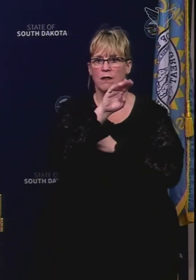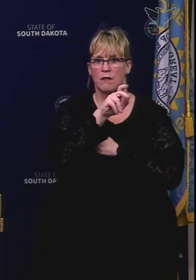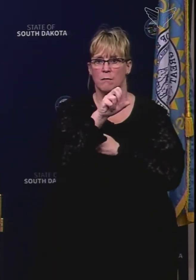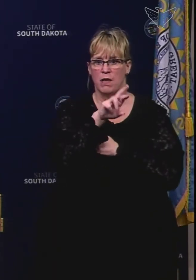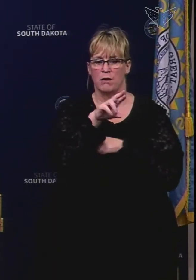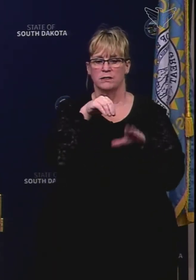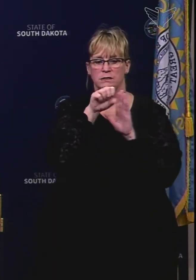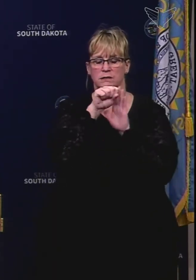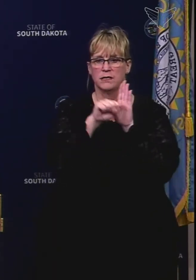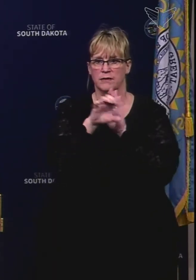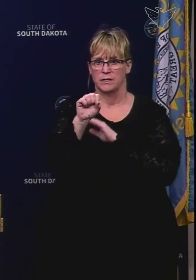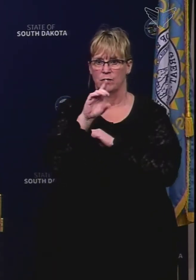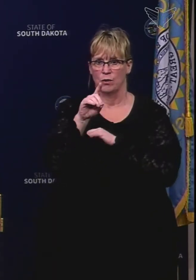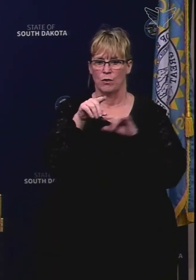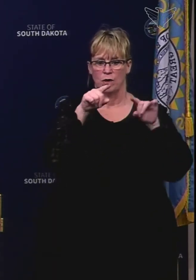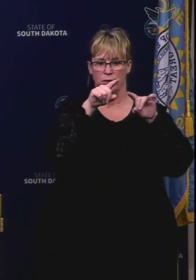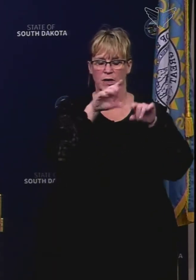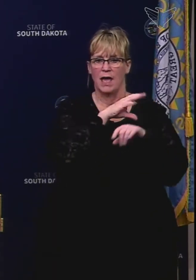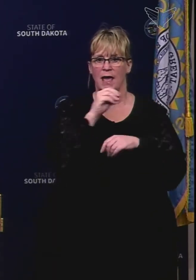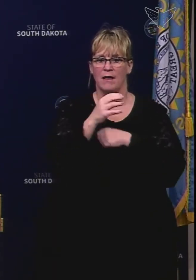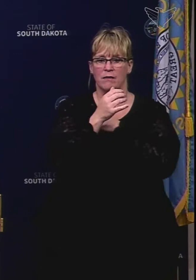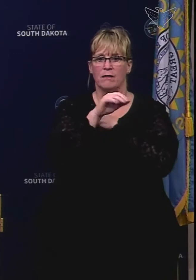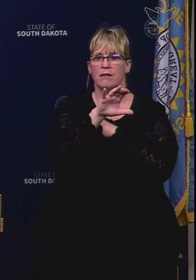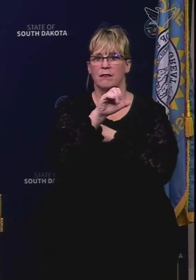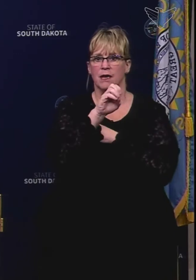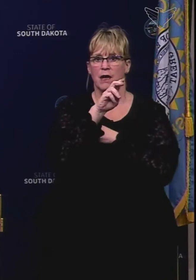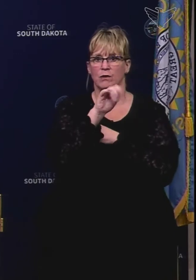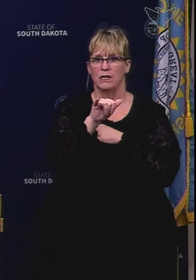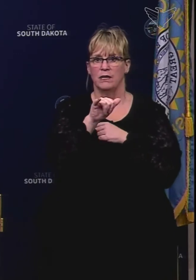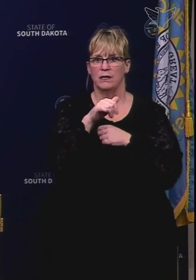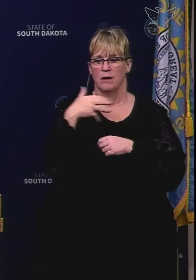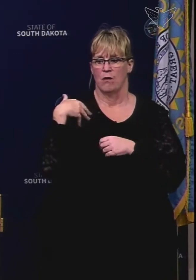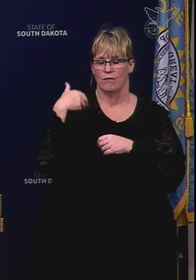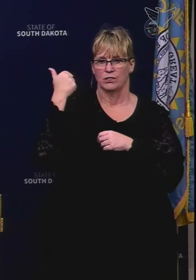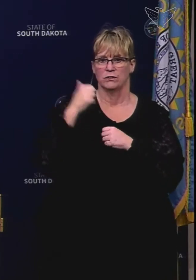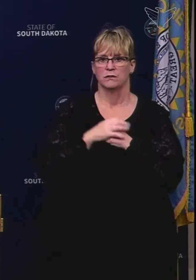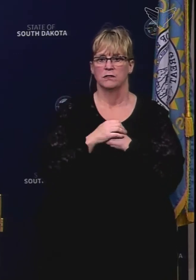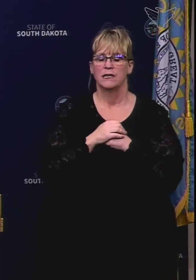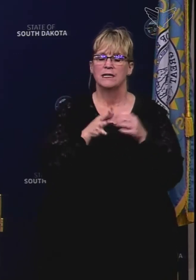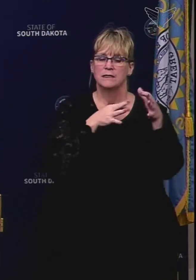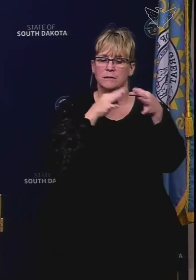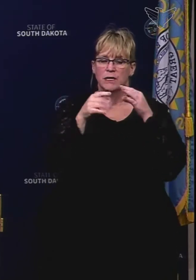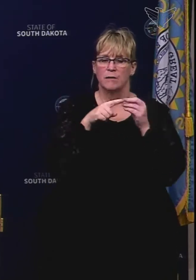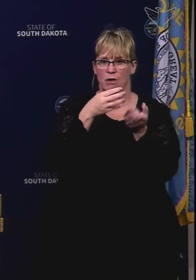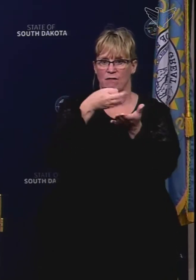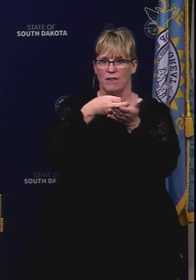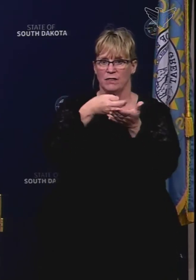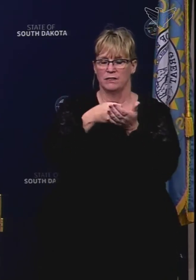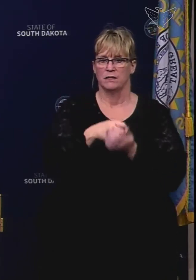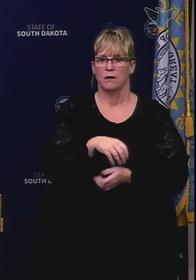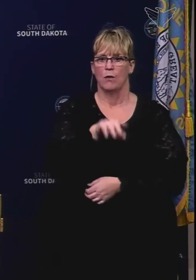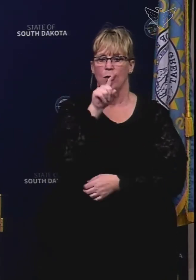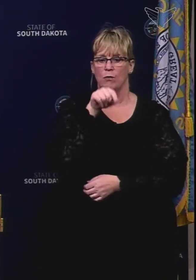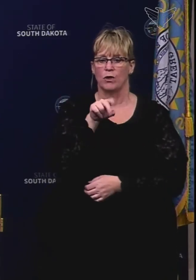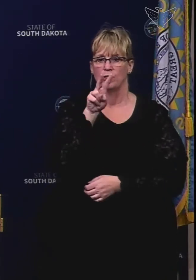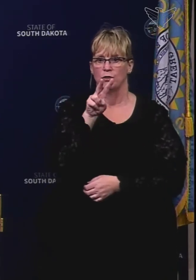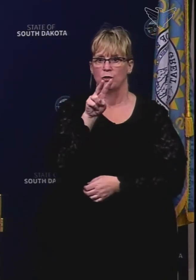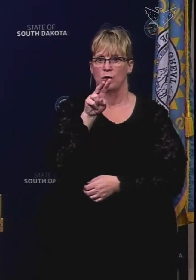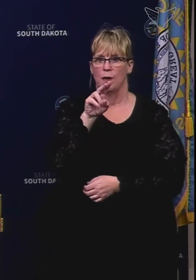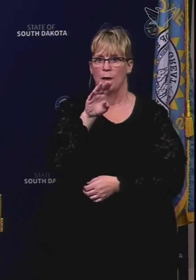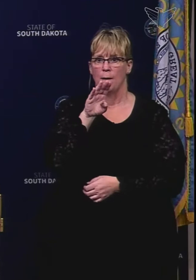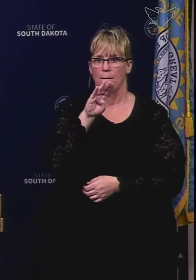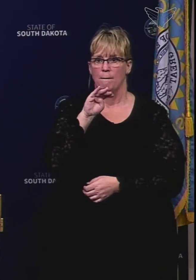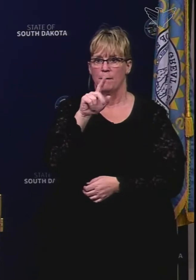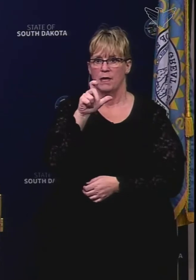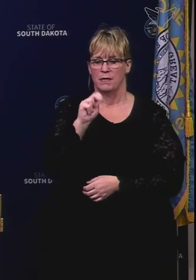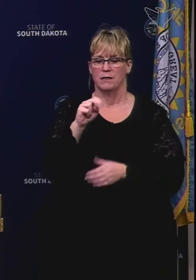in the state of South Dakota and with county officials. We've been walking them through funding, about the $1.2 billion that has come to the state